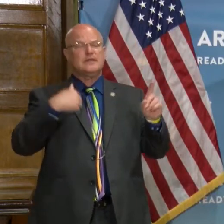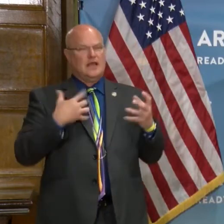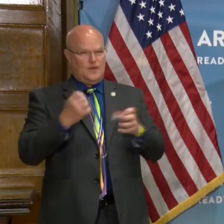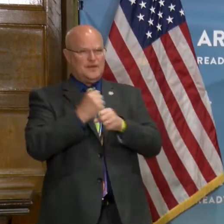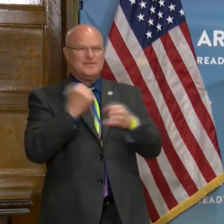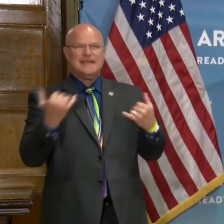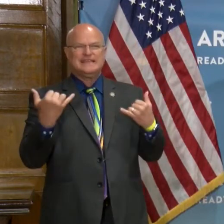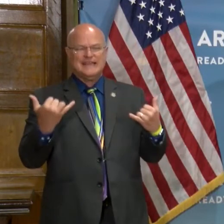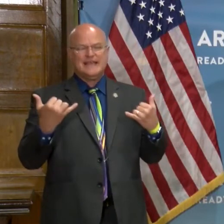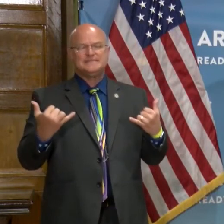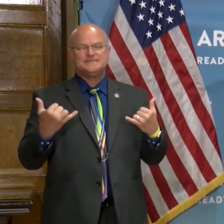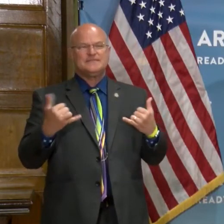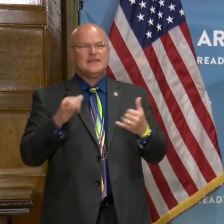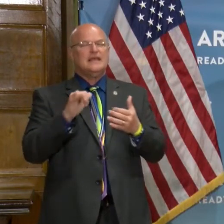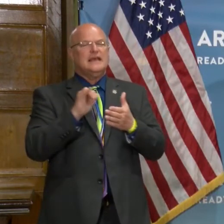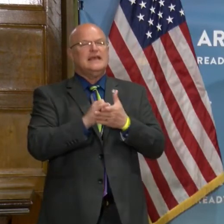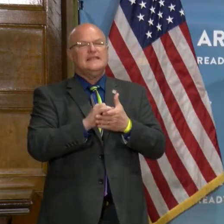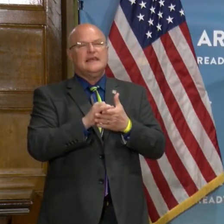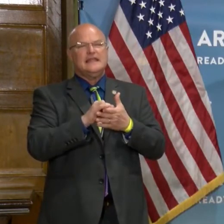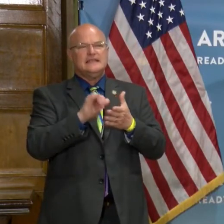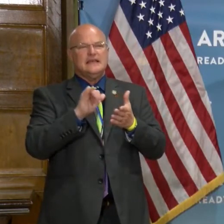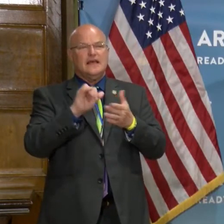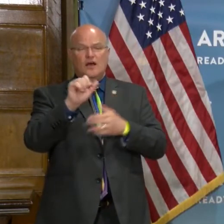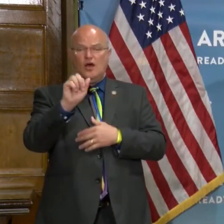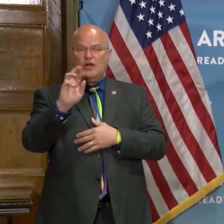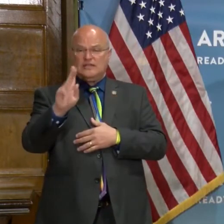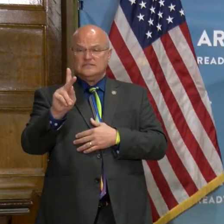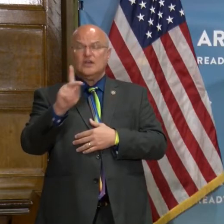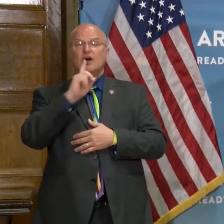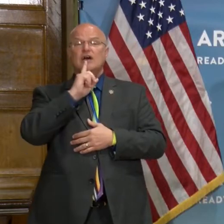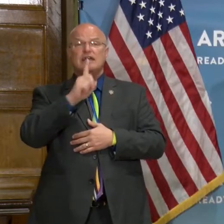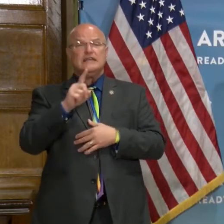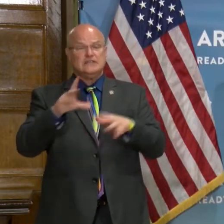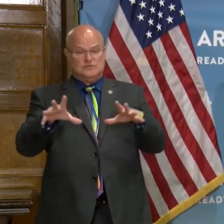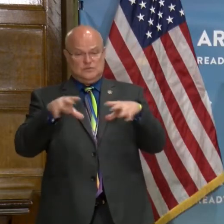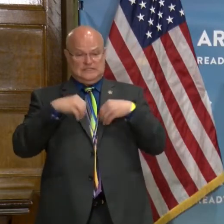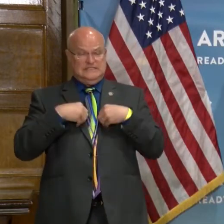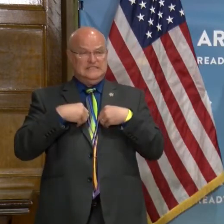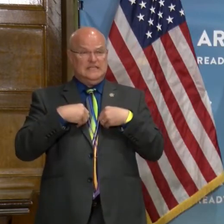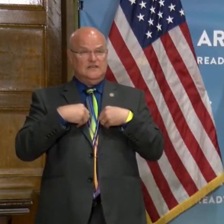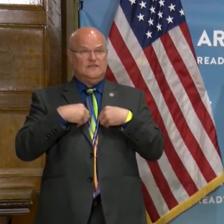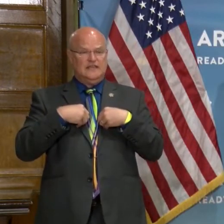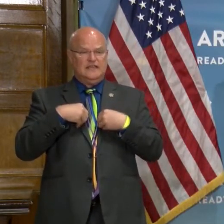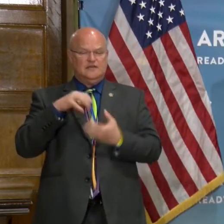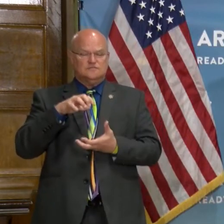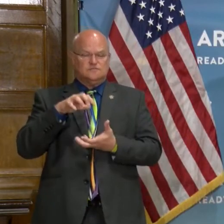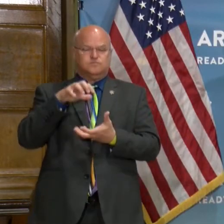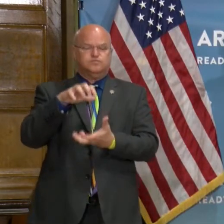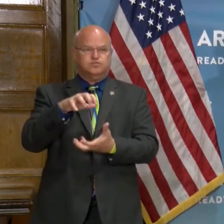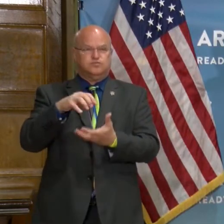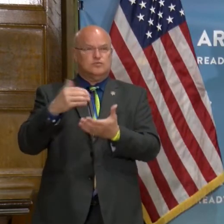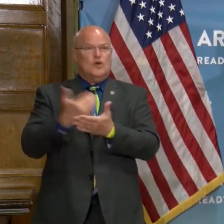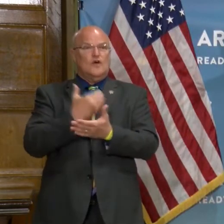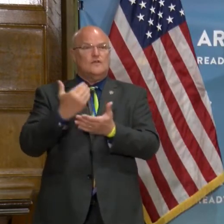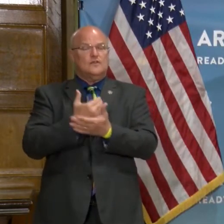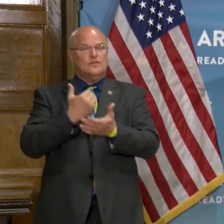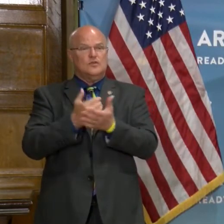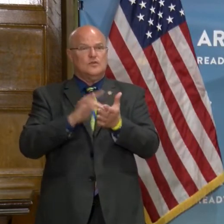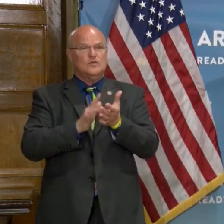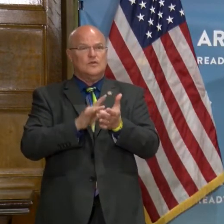to make today, and that is that Arkansas is receiving a quantity of the new